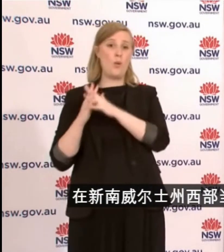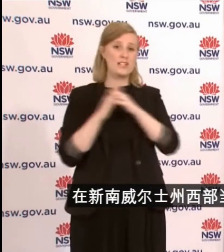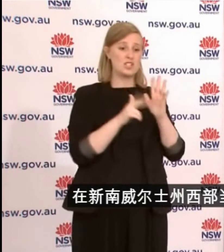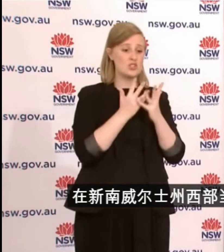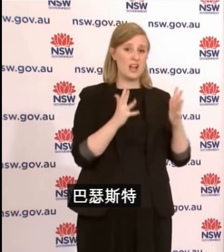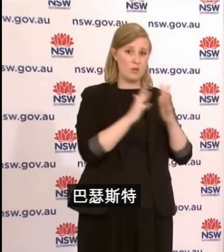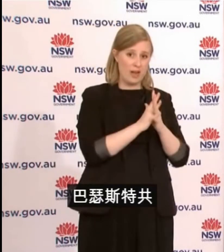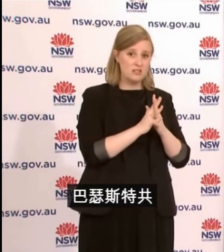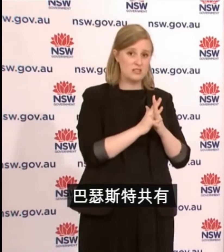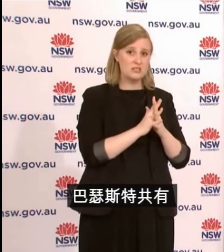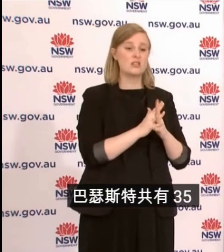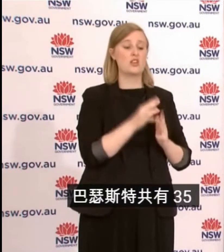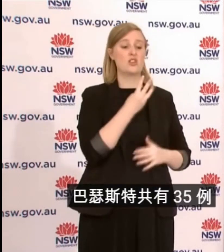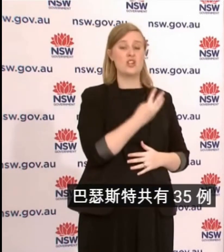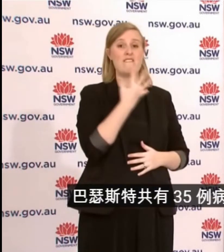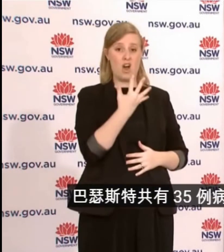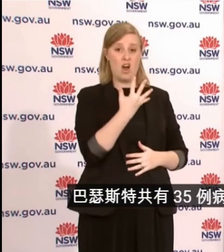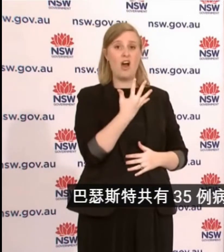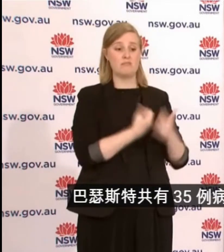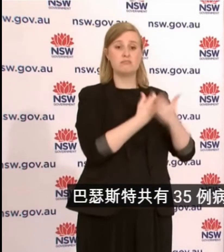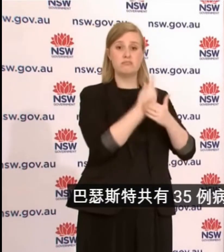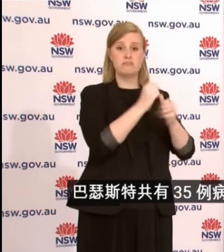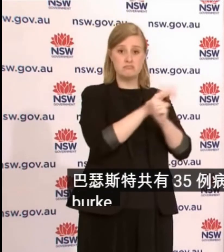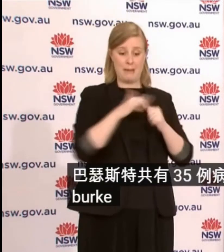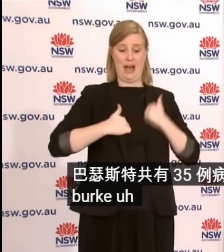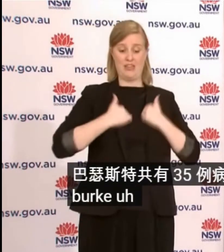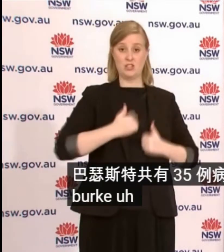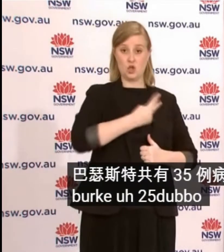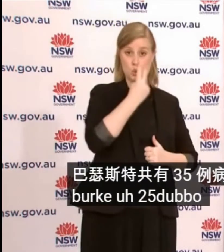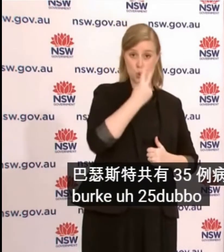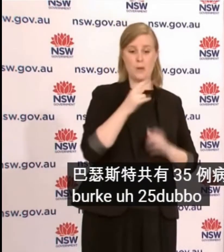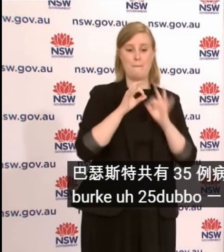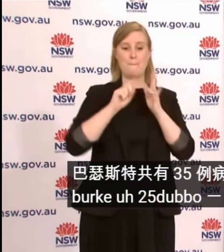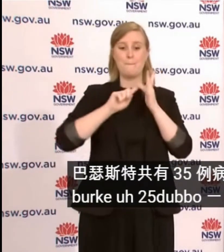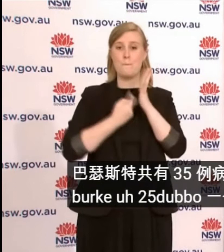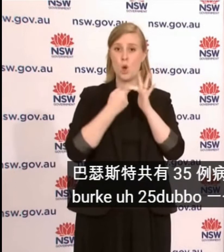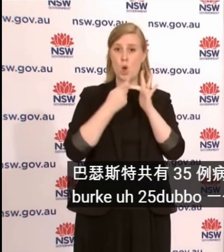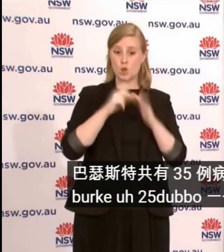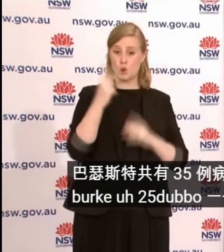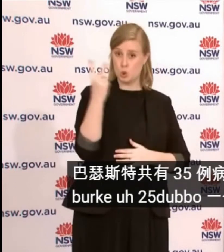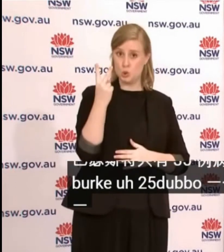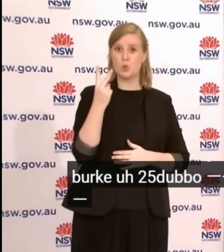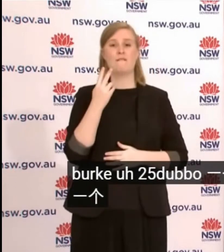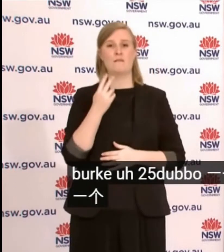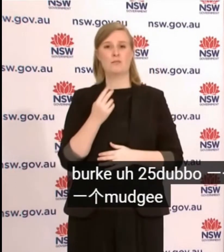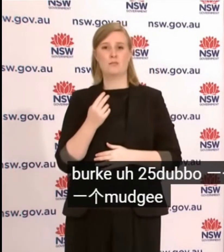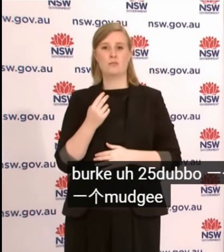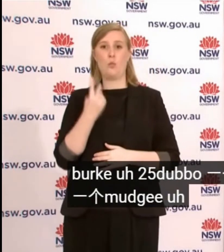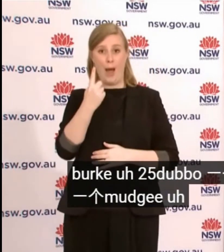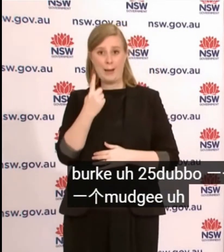District. 35 cases in all. Bathurst had 2 cases, 2 in Burke, 25 in Dubbo, 1 in Forbes, 1 in